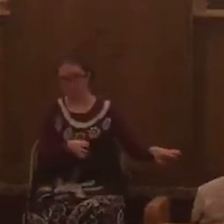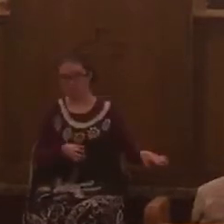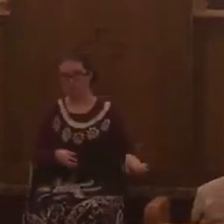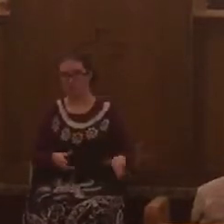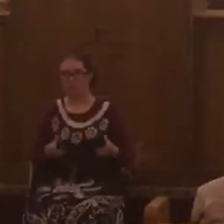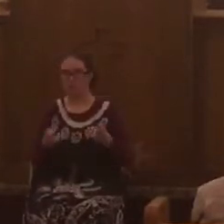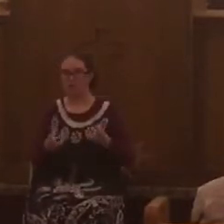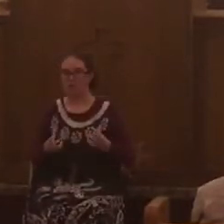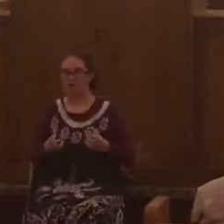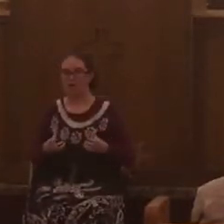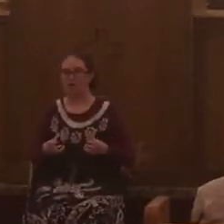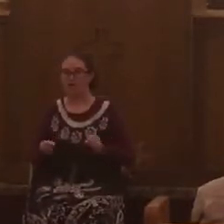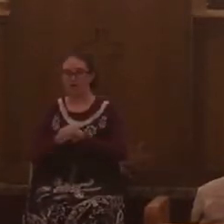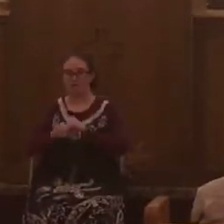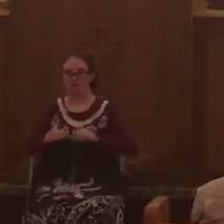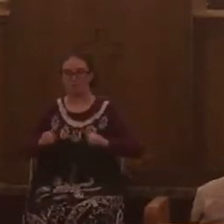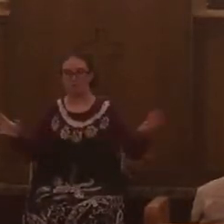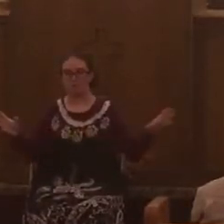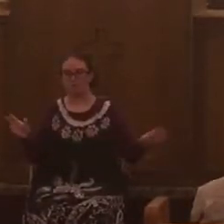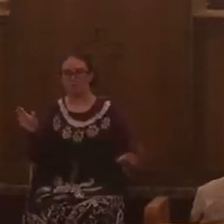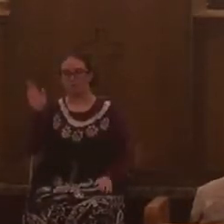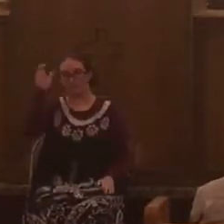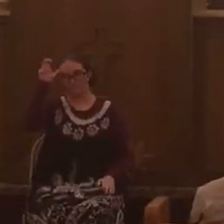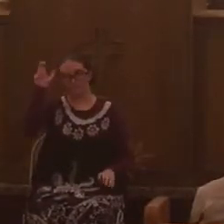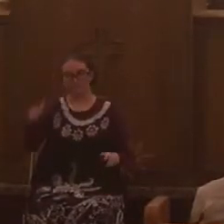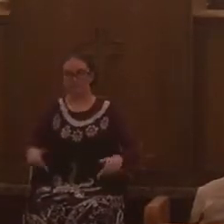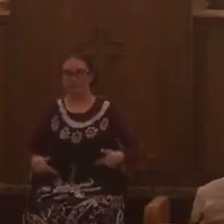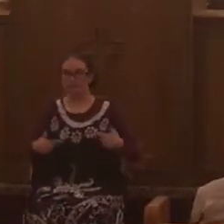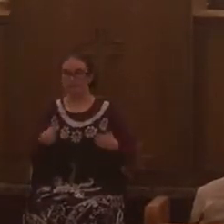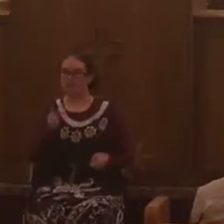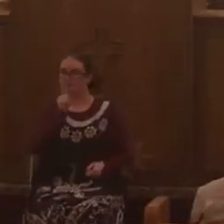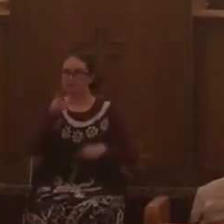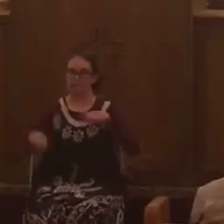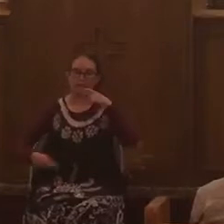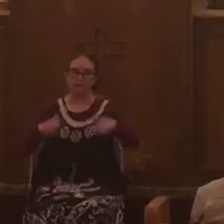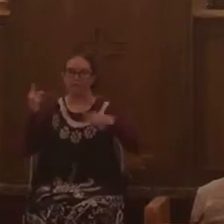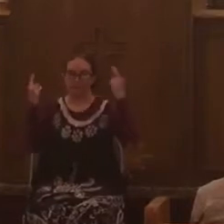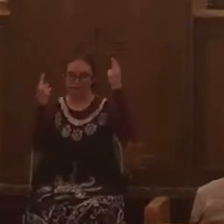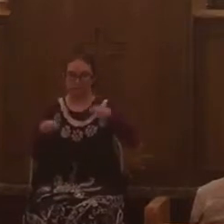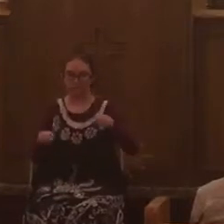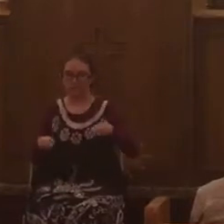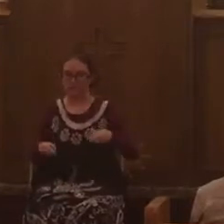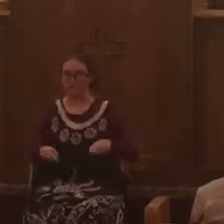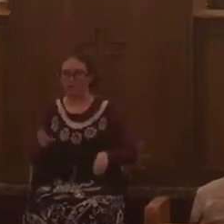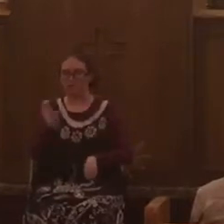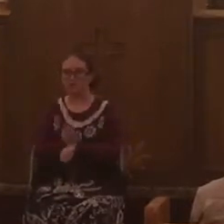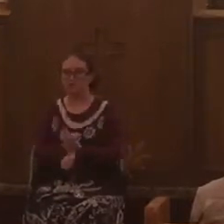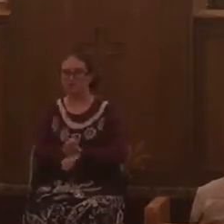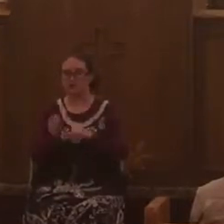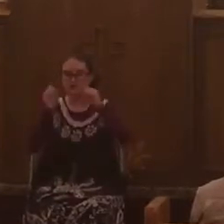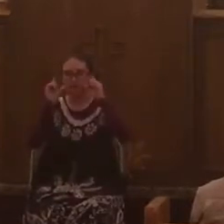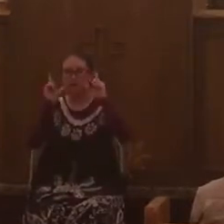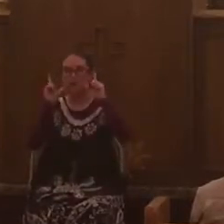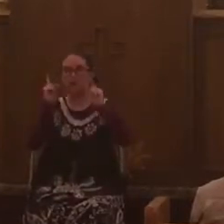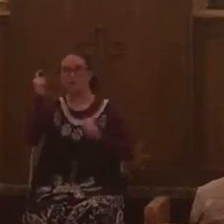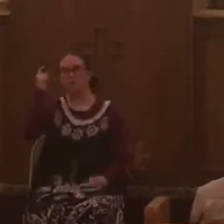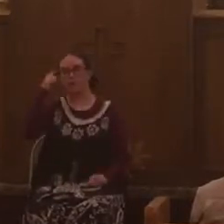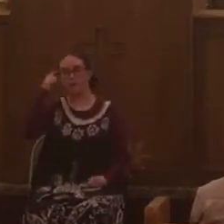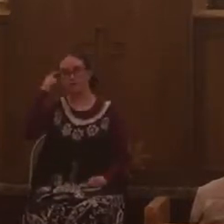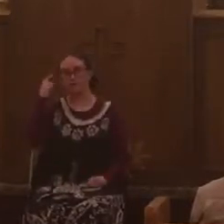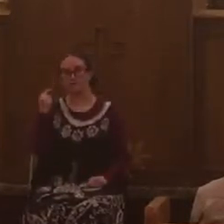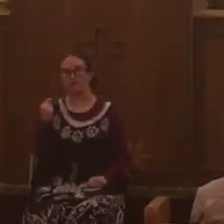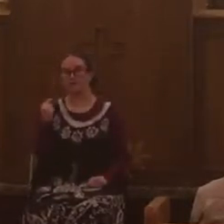the day or night. Amen. And we see them coming out of the water speaking other tongues as the Spirit gives utterance. And we see their lives totally changed. And the